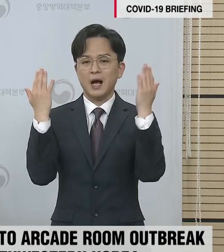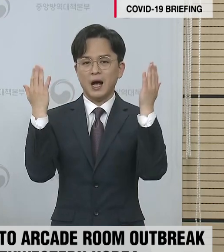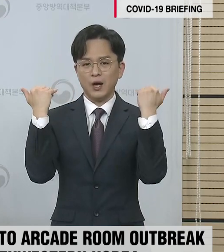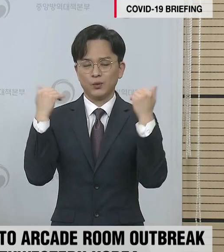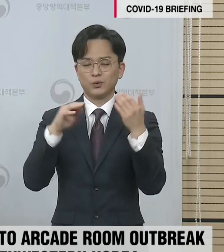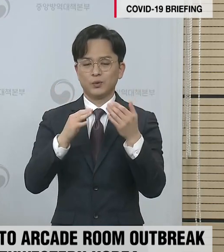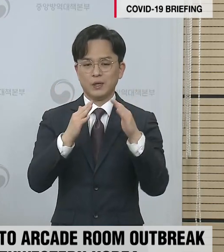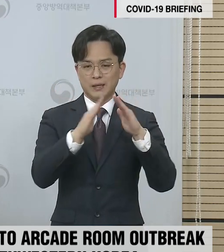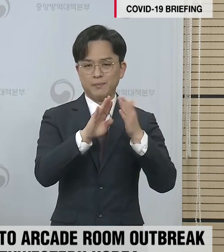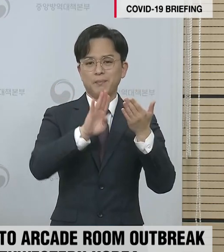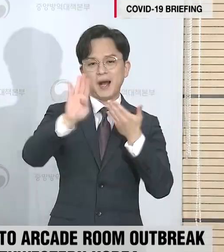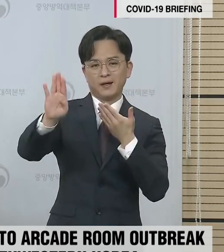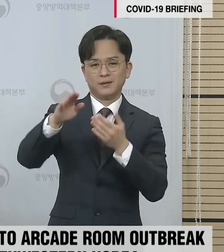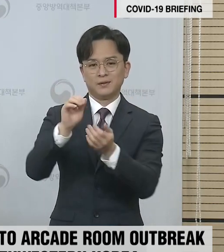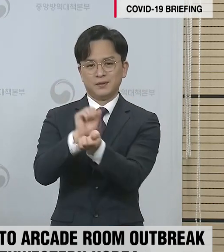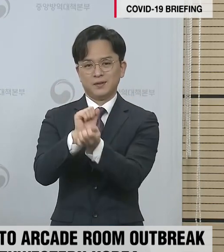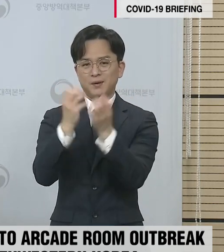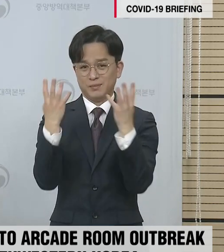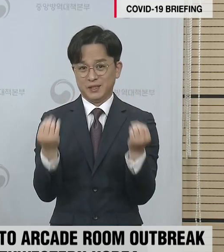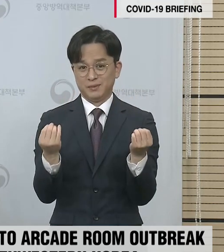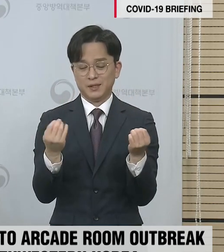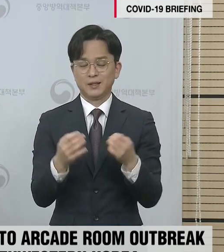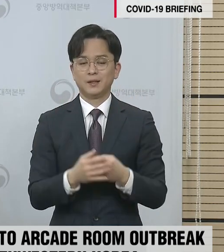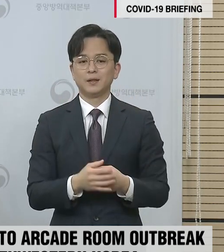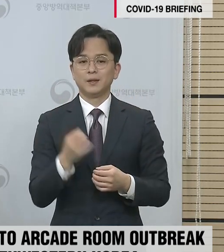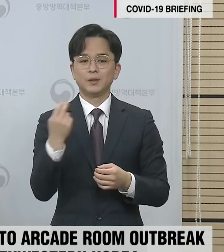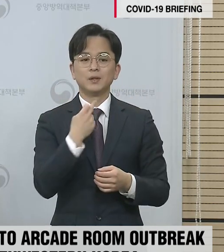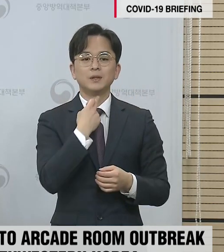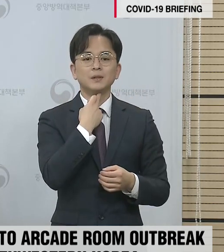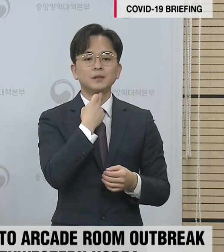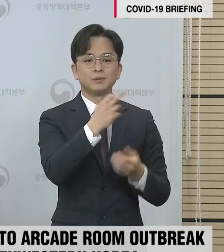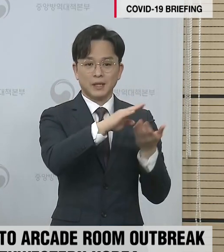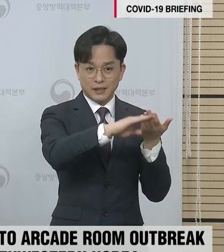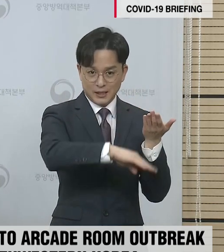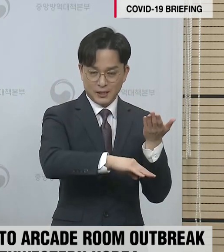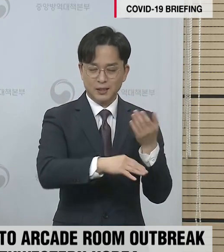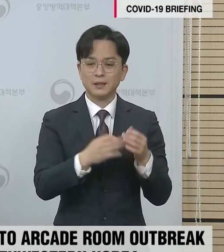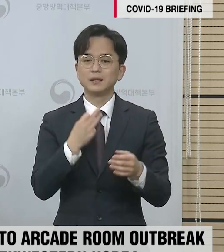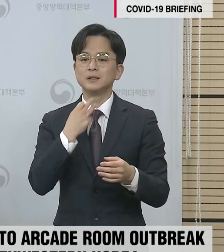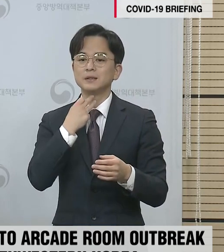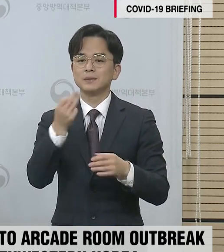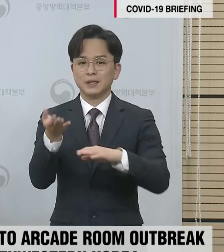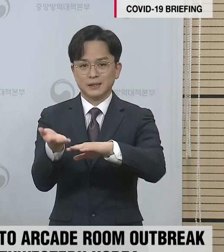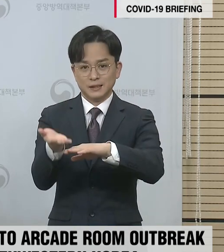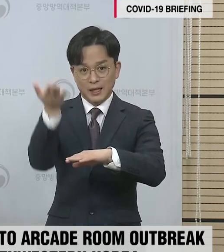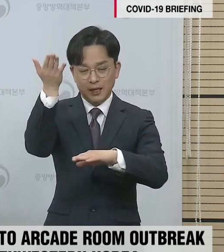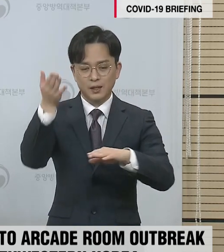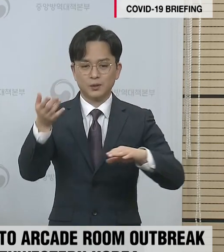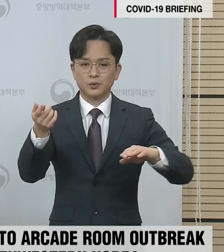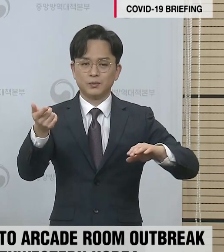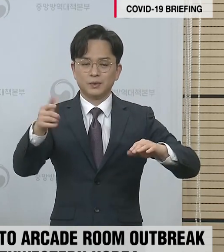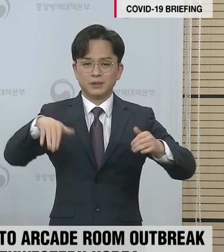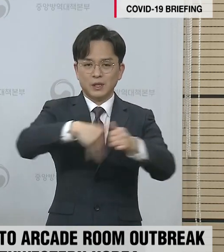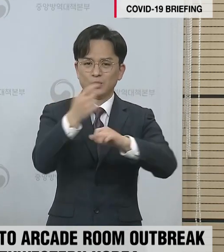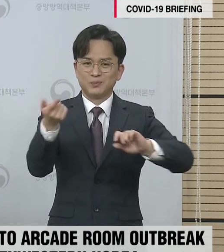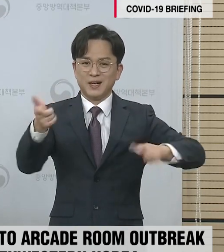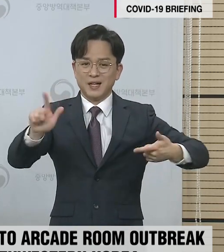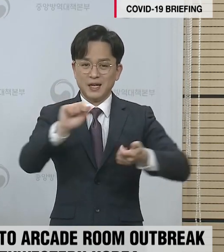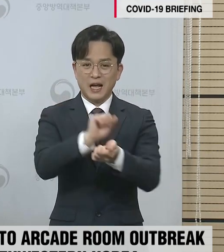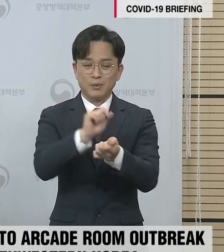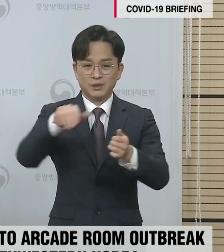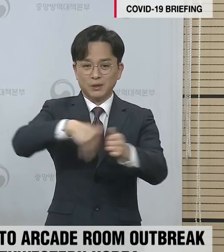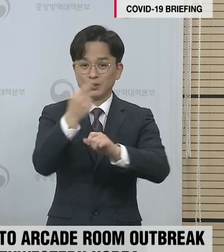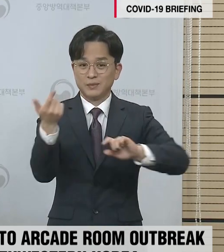seen that with the lower age group, we are seeing more family transmissions as well. And also there were some